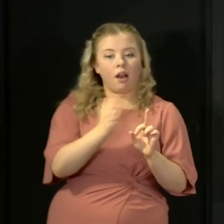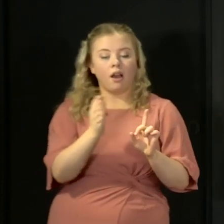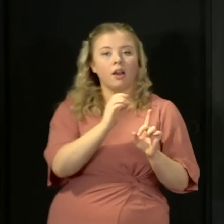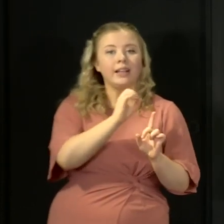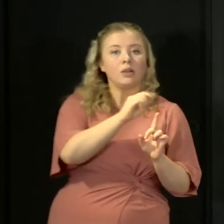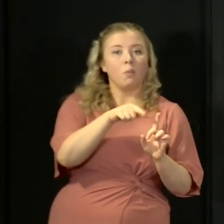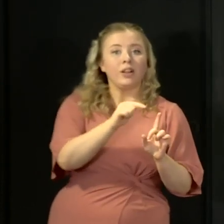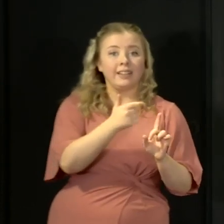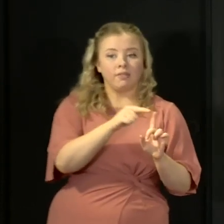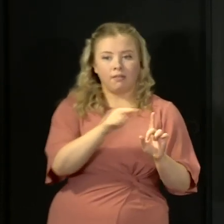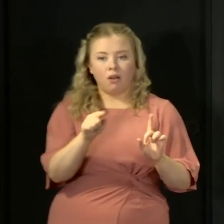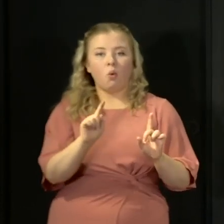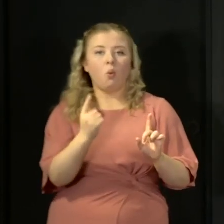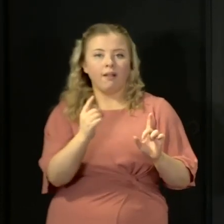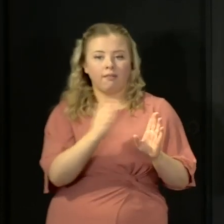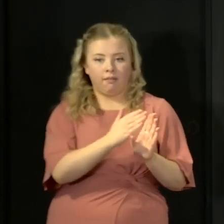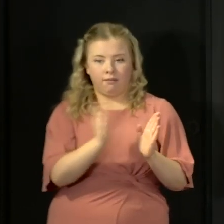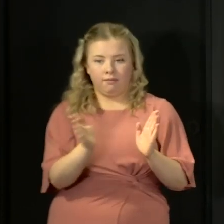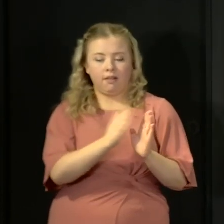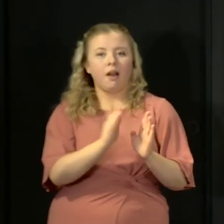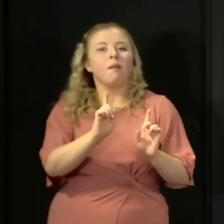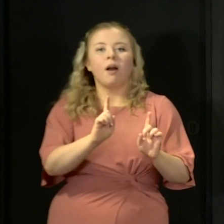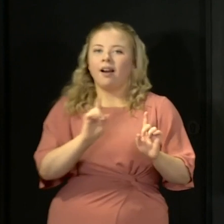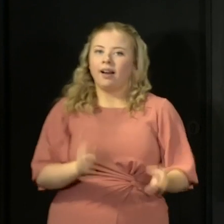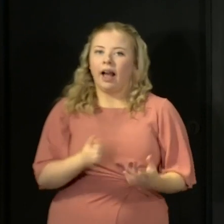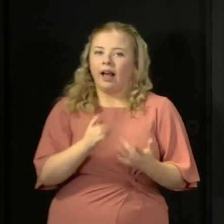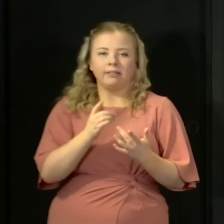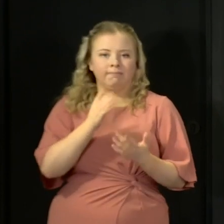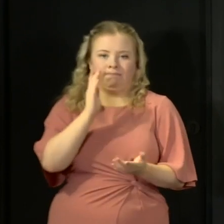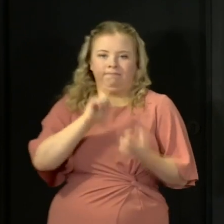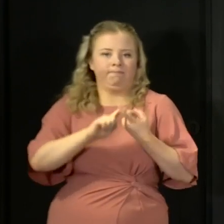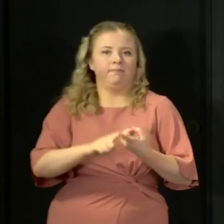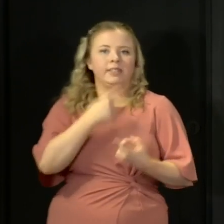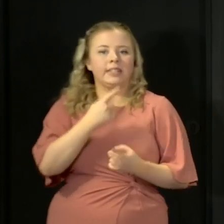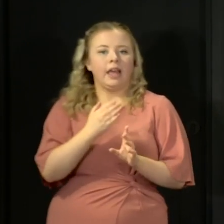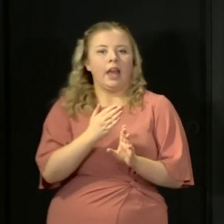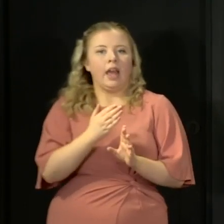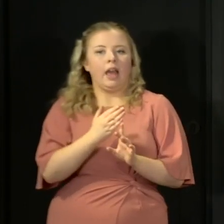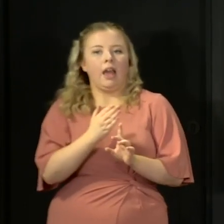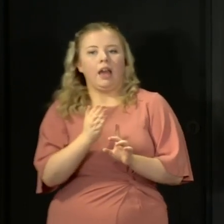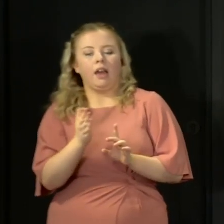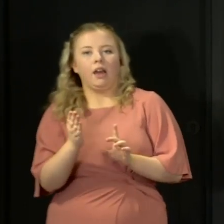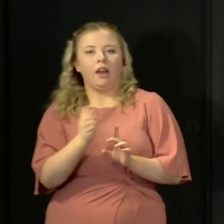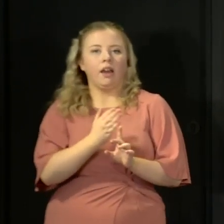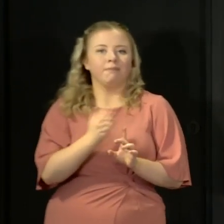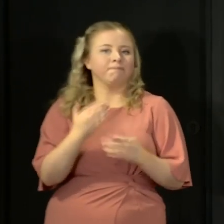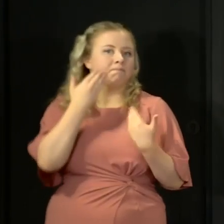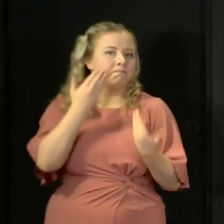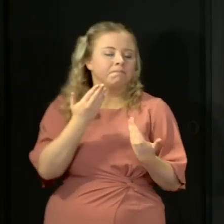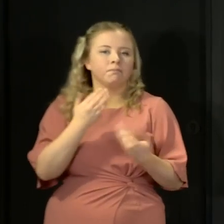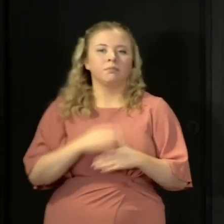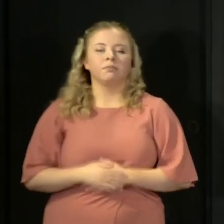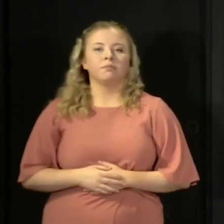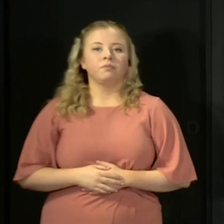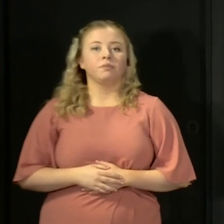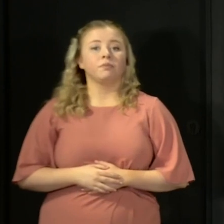0.7 and 1. But we cannot be sure that it's not closer to 1 than 0.7. There's also